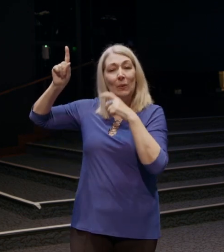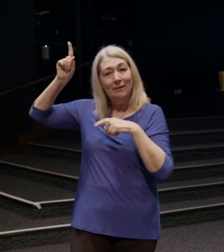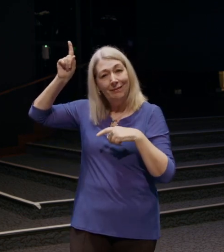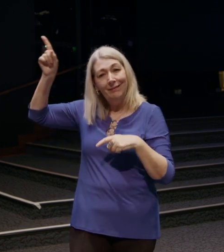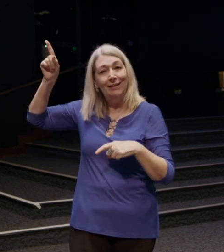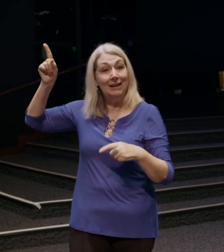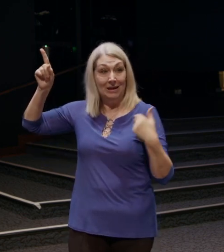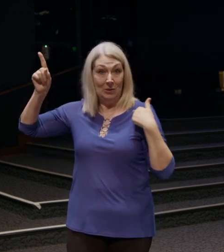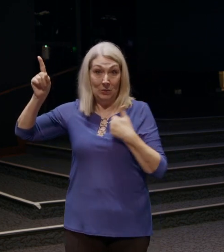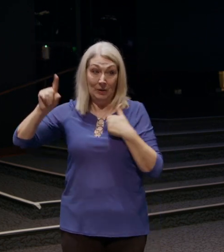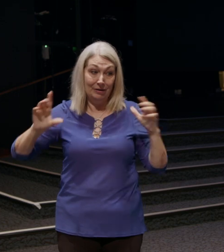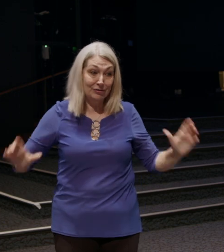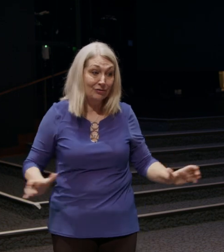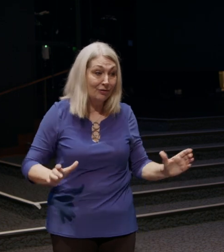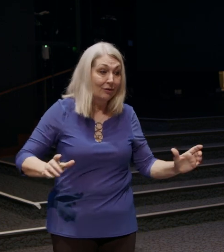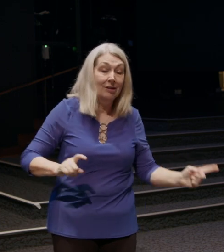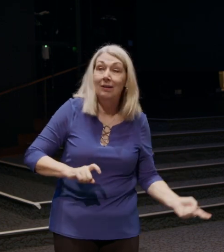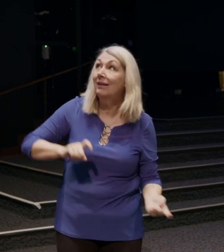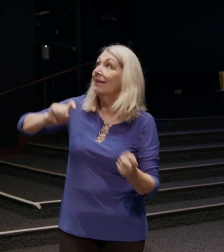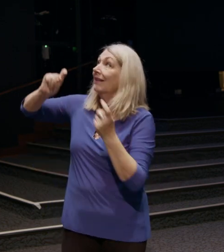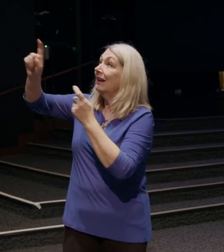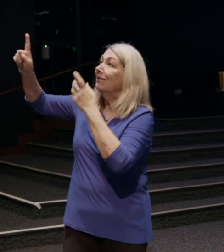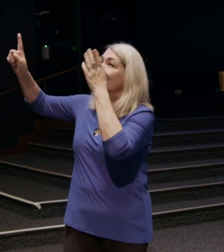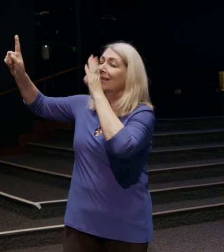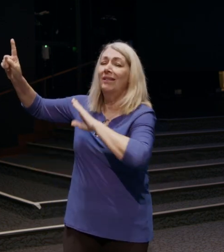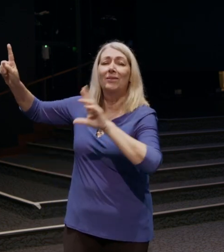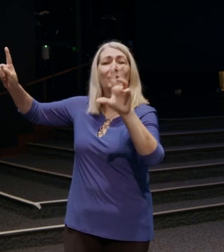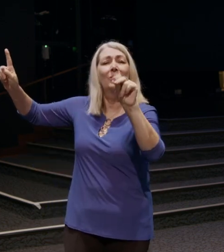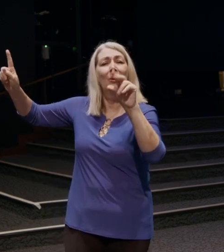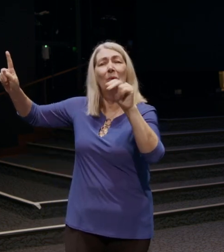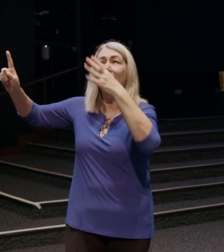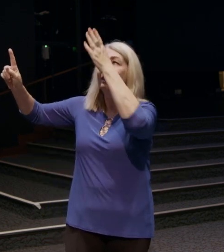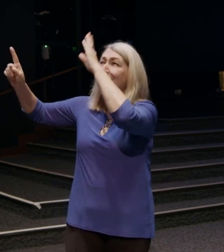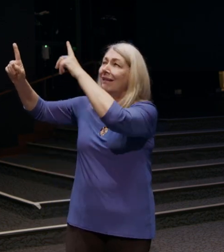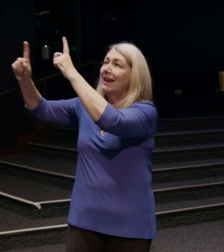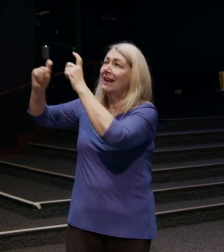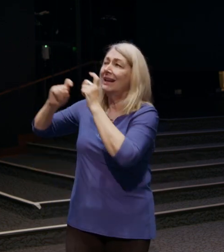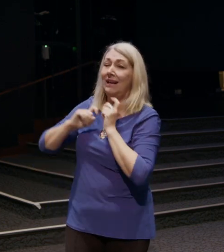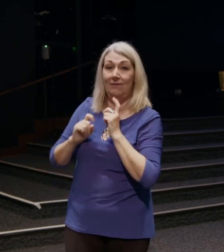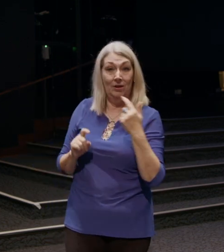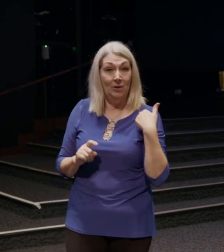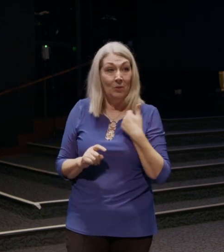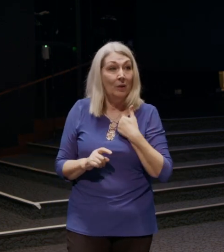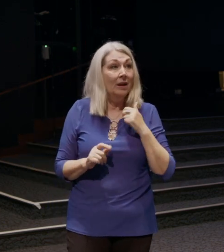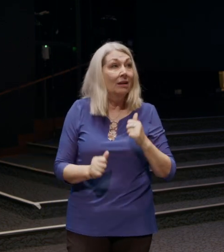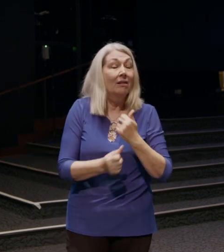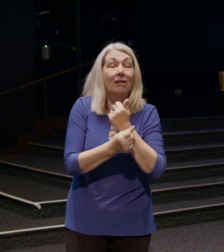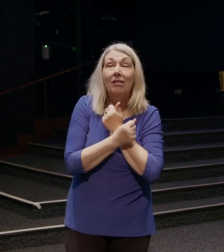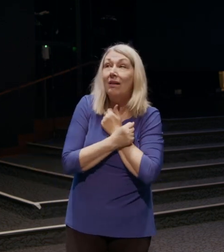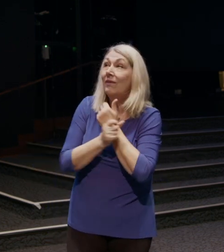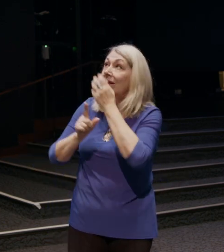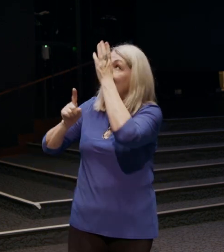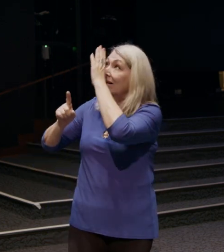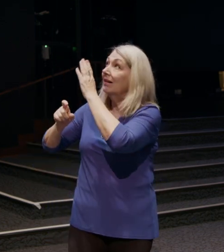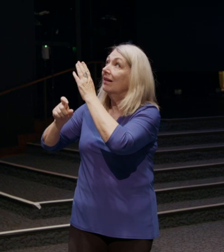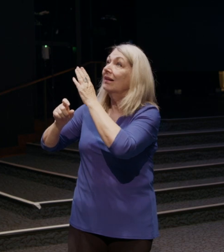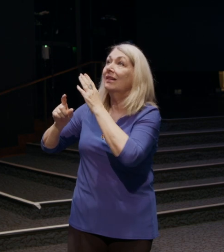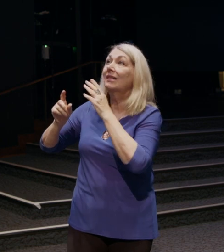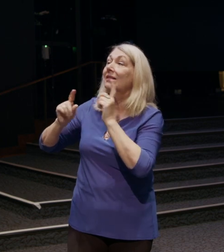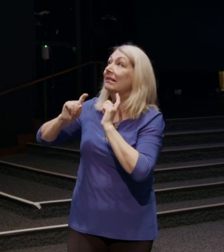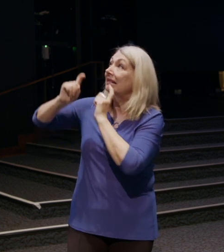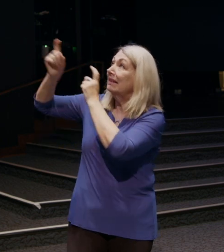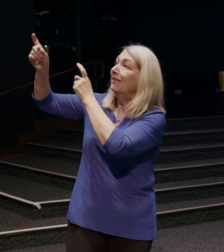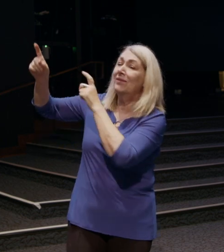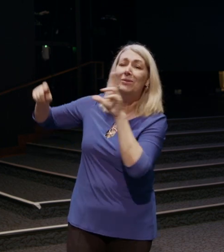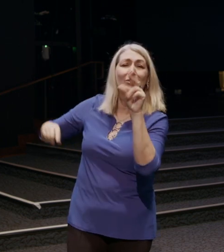from us to God. It is from God to us. It is not our love for God. It is God's